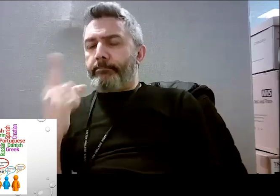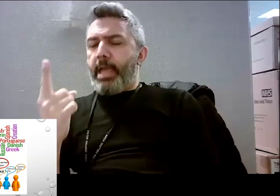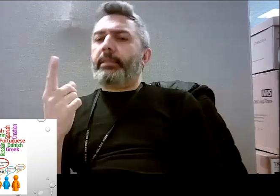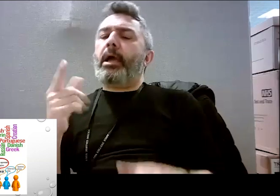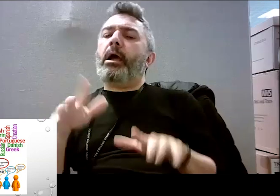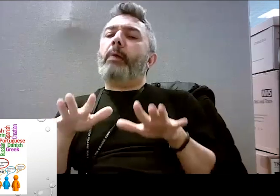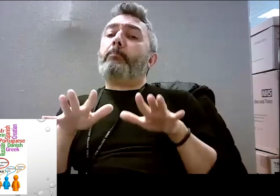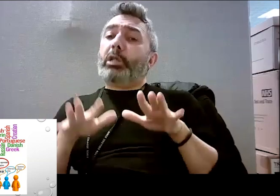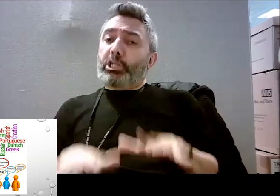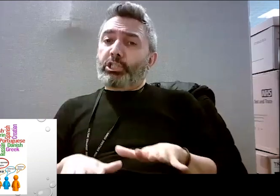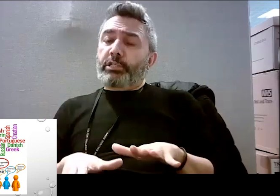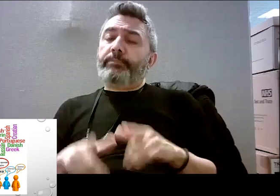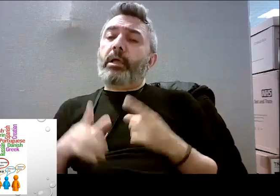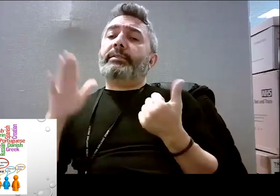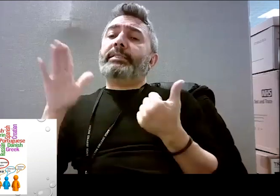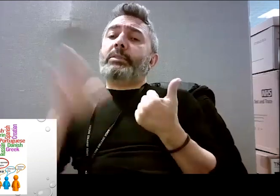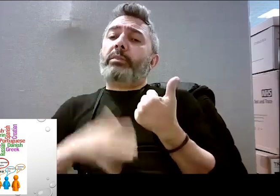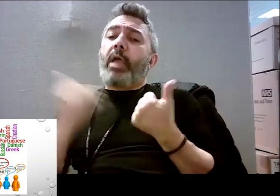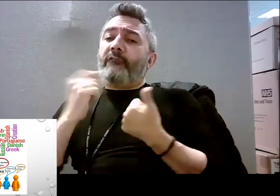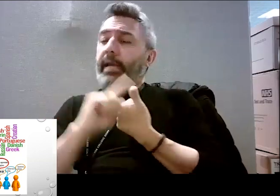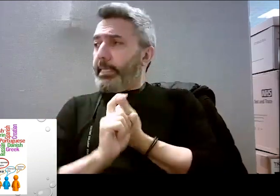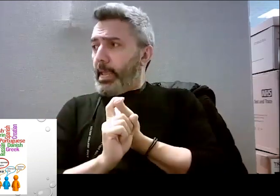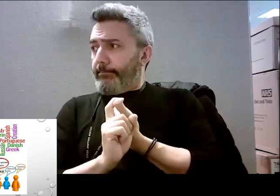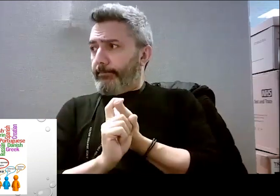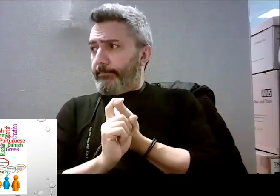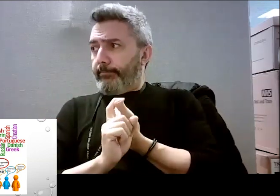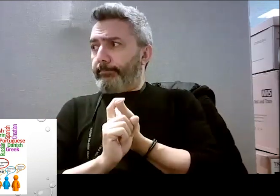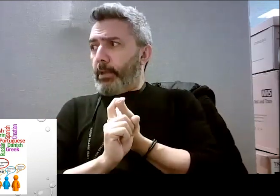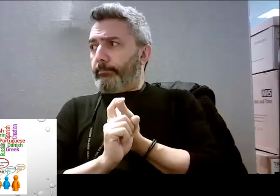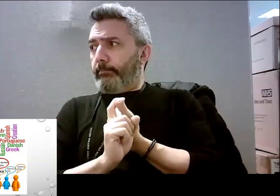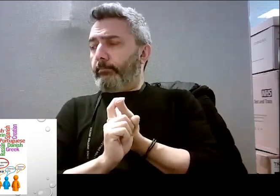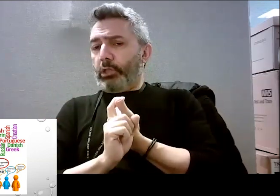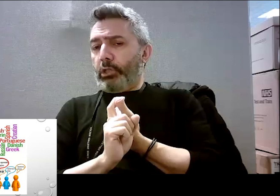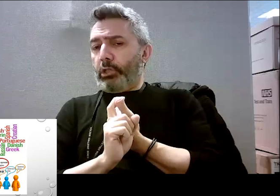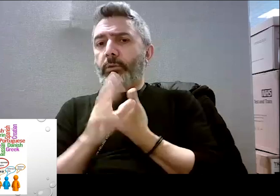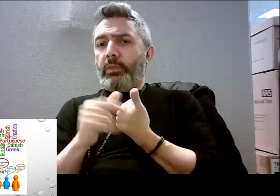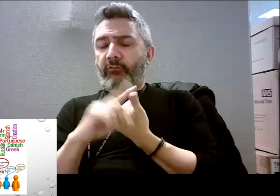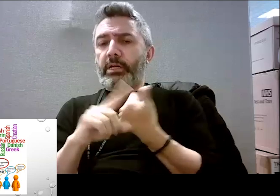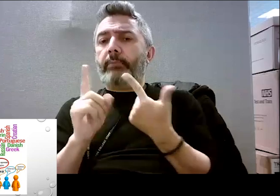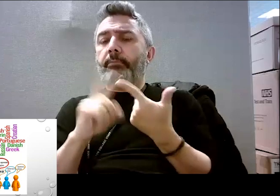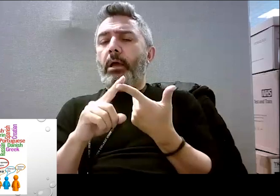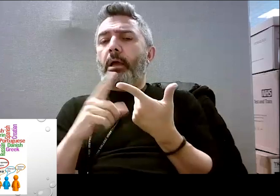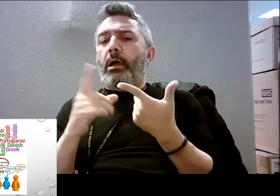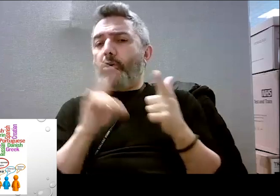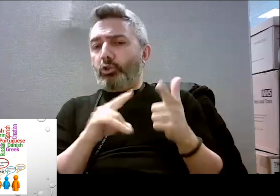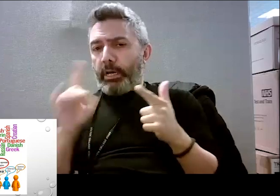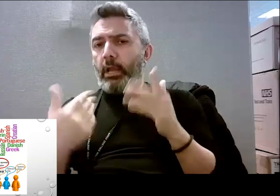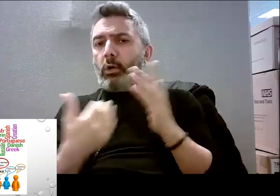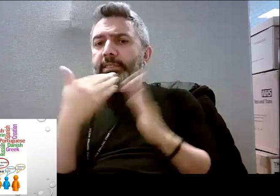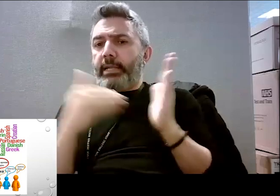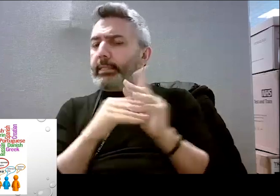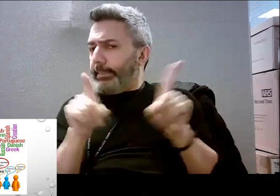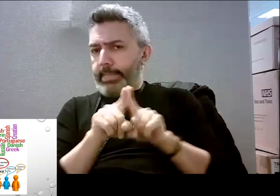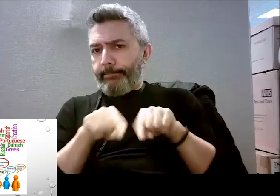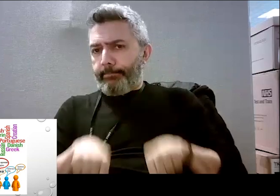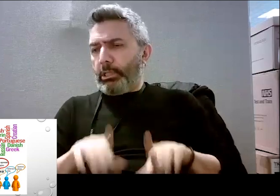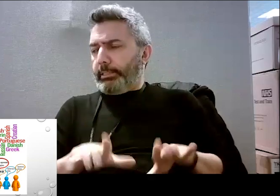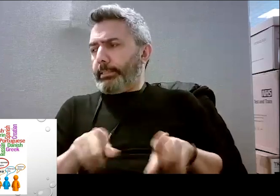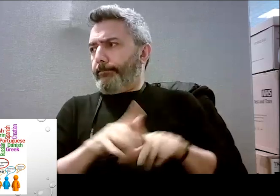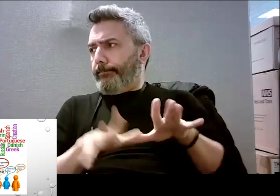why sign language in America is similar. It's got roots to the French sign language. So we've got the similar sign language